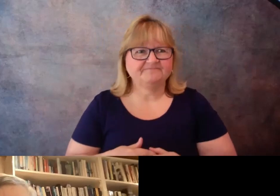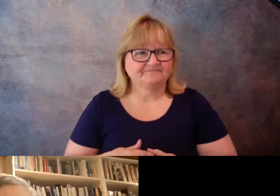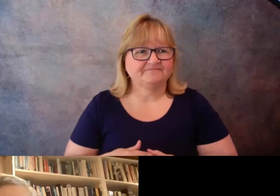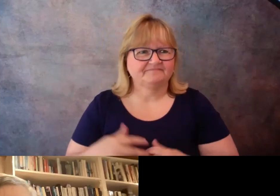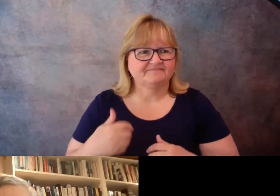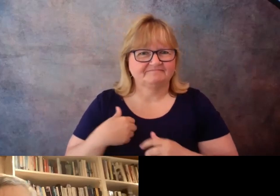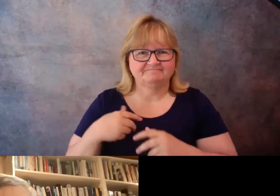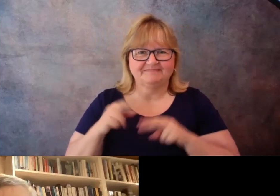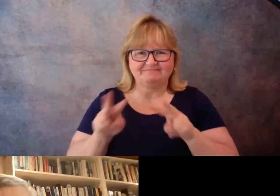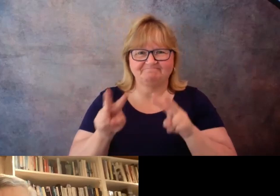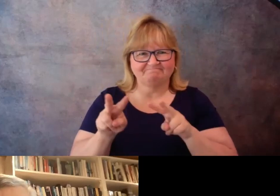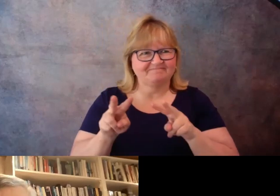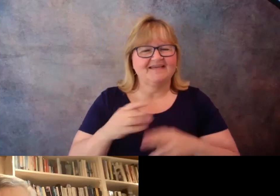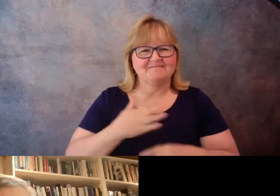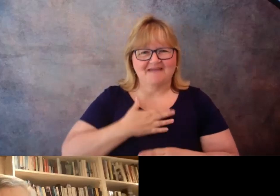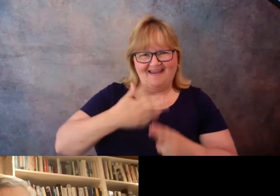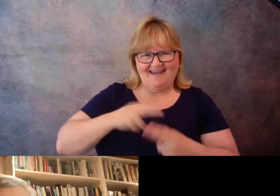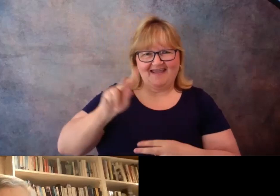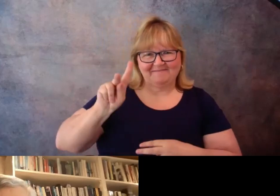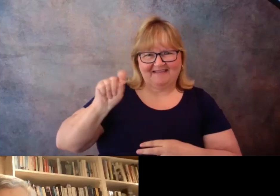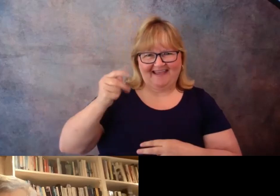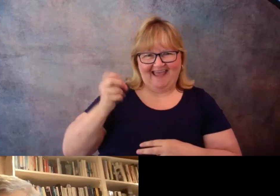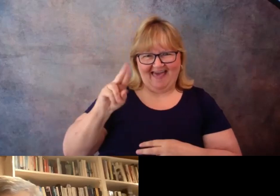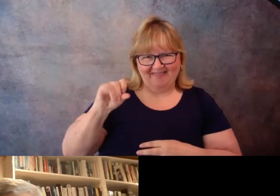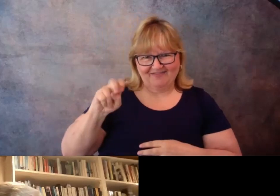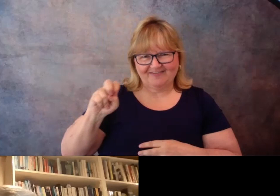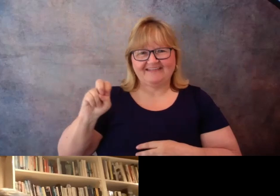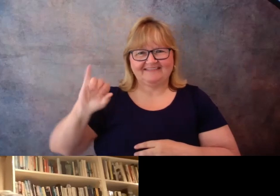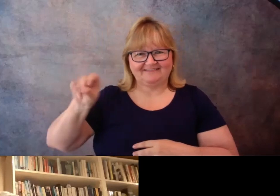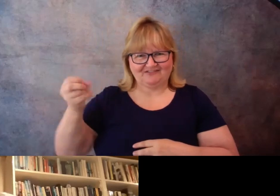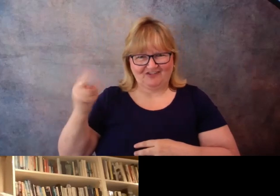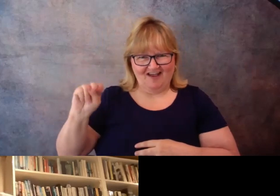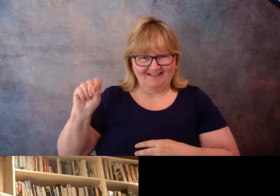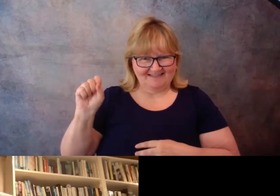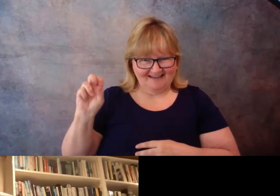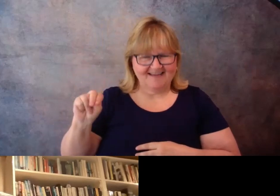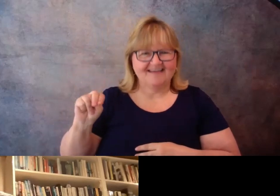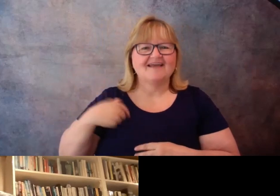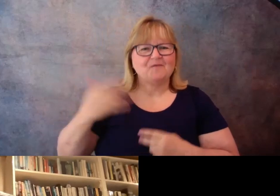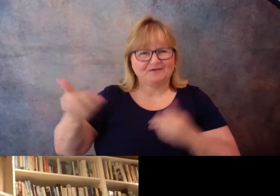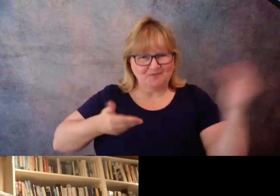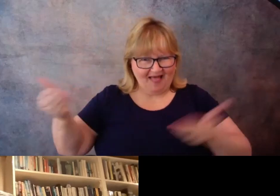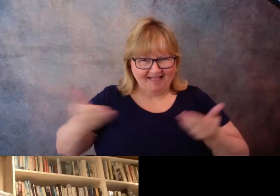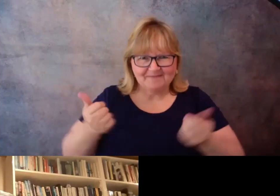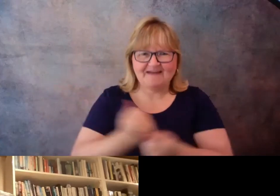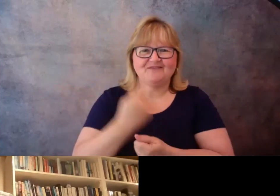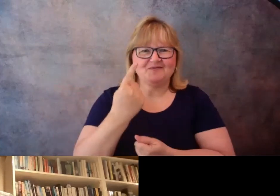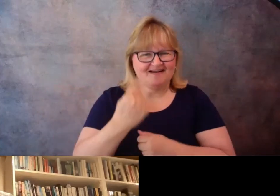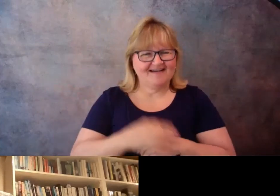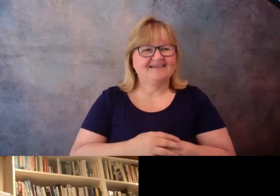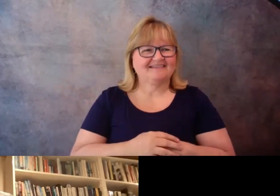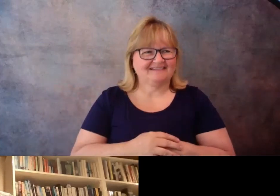So my name is Kathryn Johnson, and I wanted to just welcome everyone who is here.